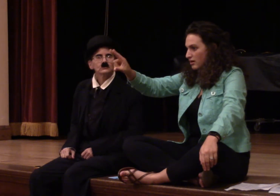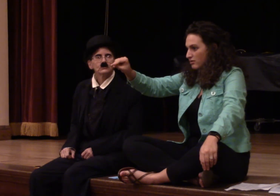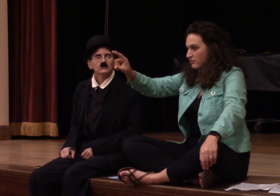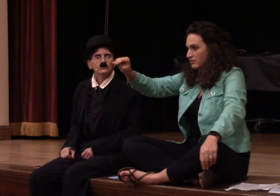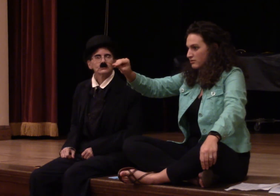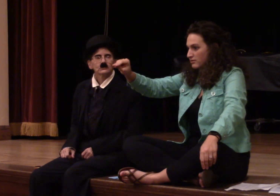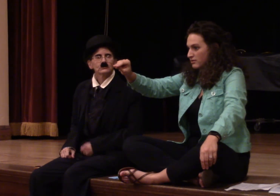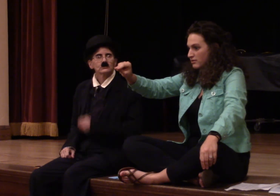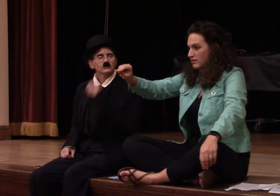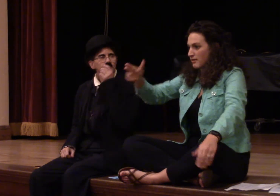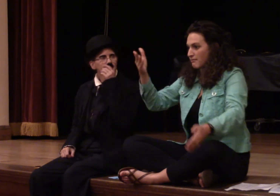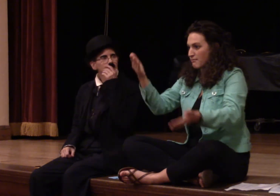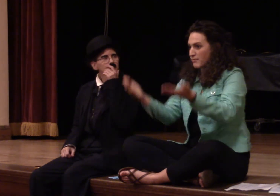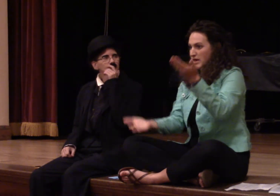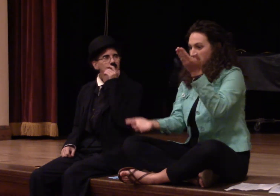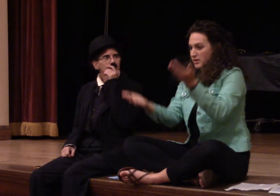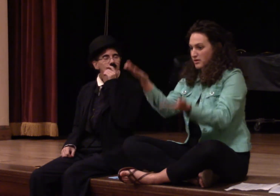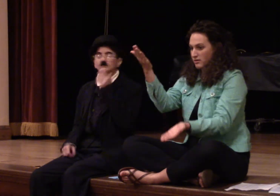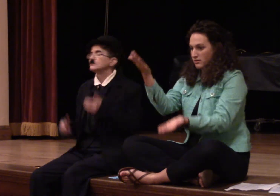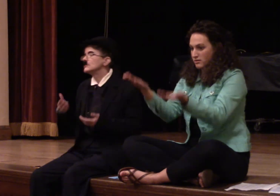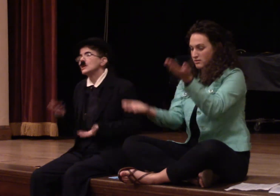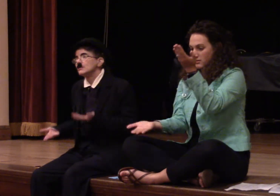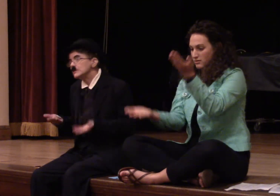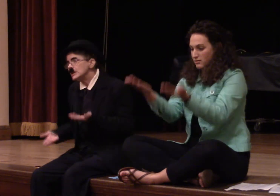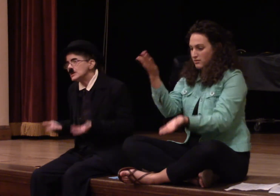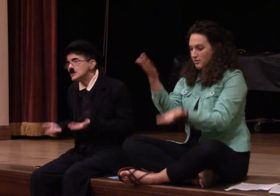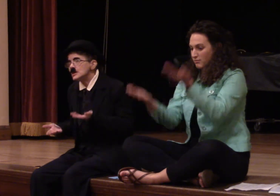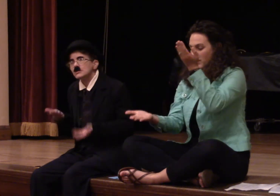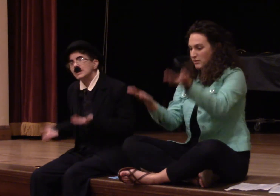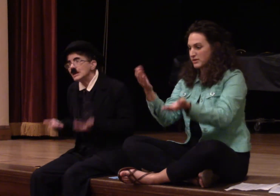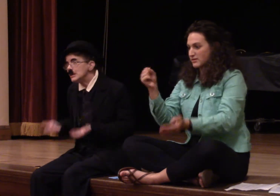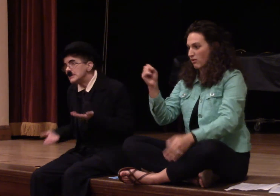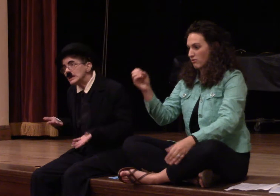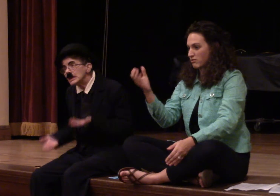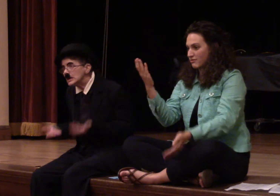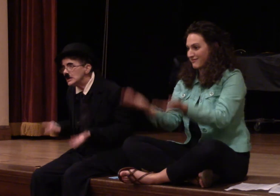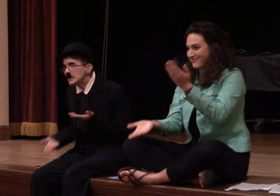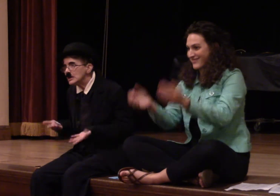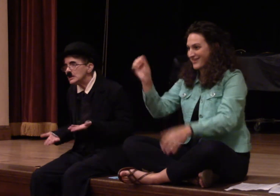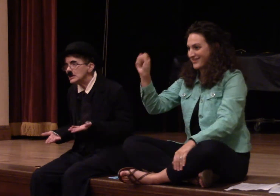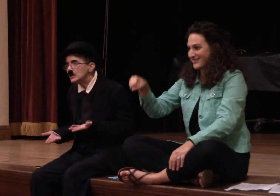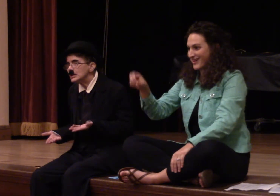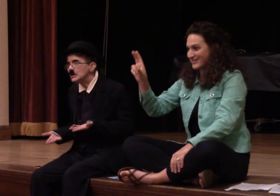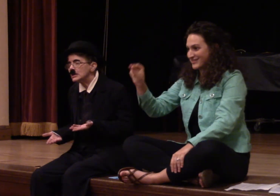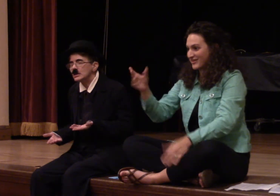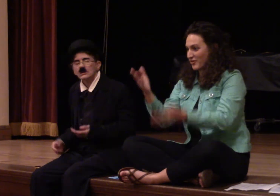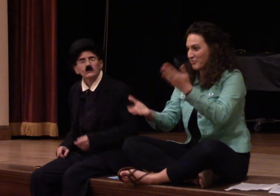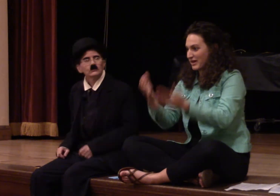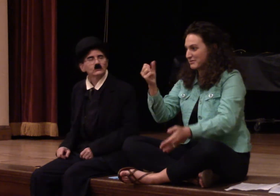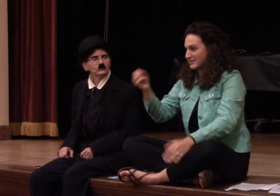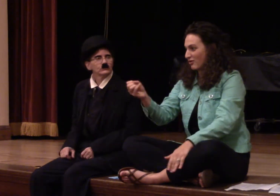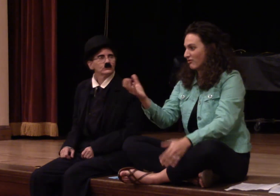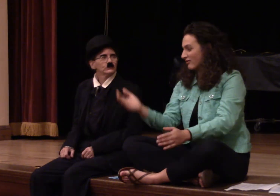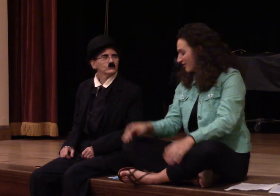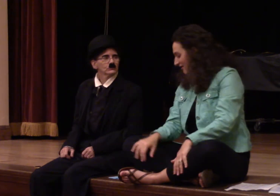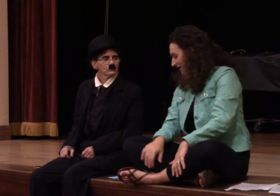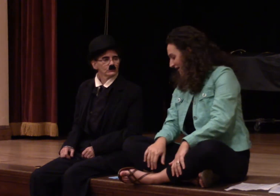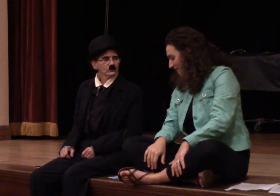no, maybe. Maybe so. Yes, no, maybe so.